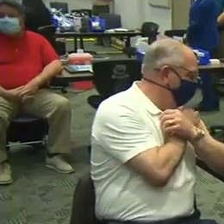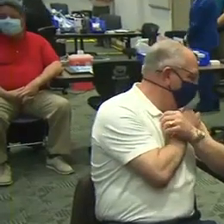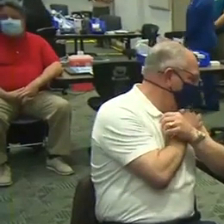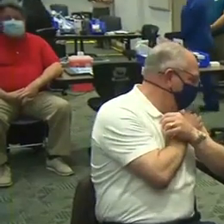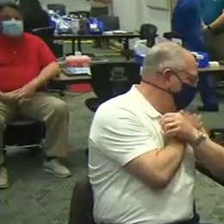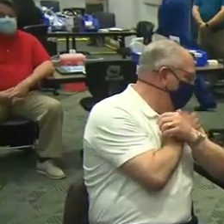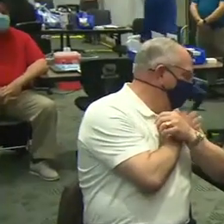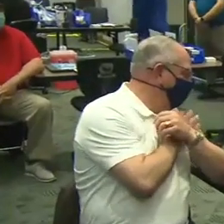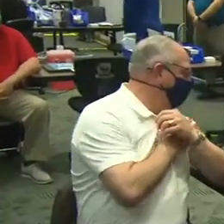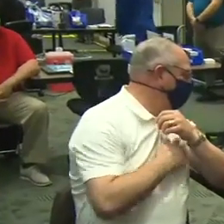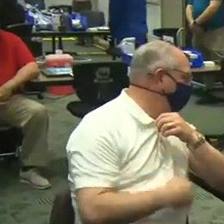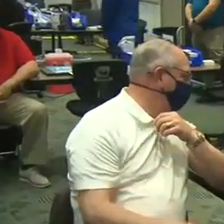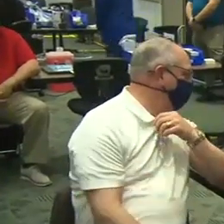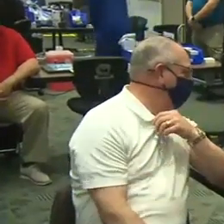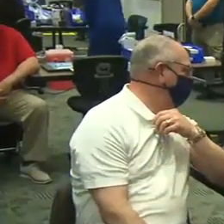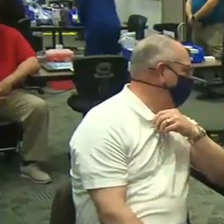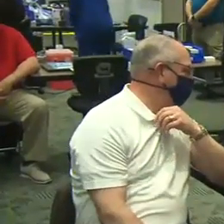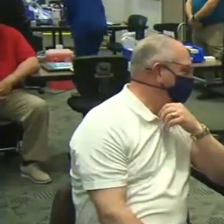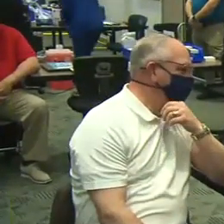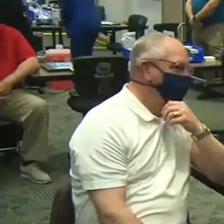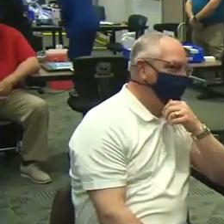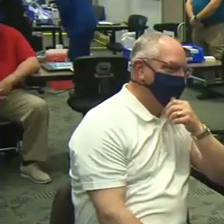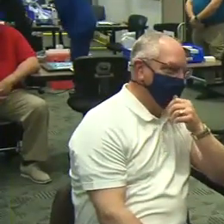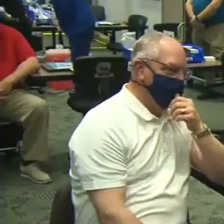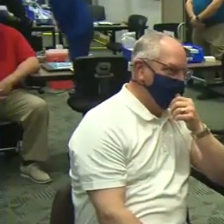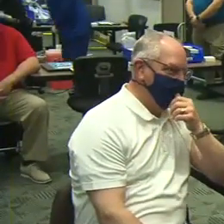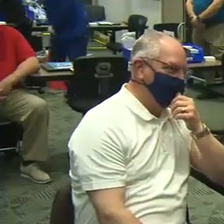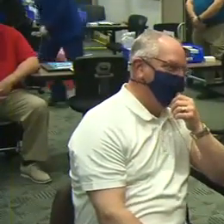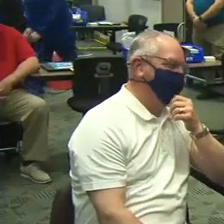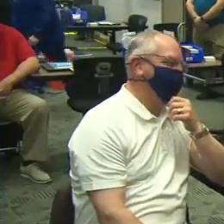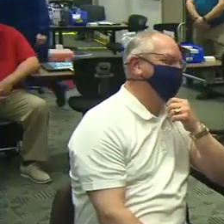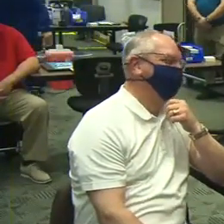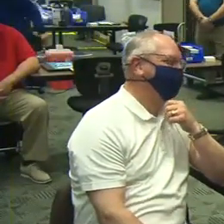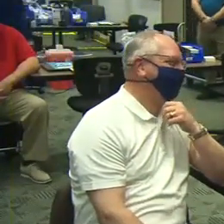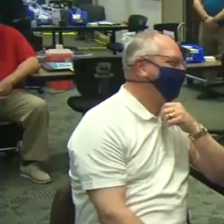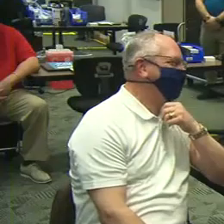Yeah. You should have done a few curls before you.